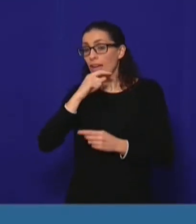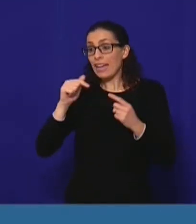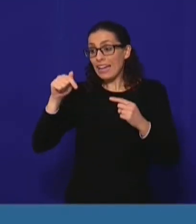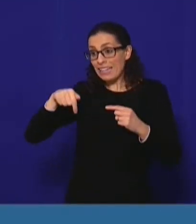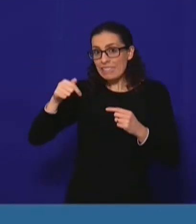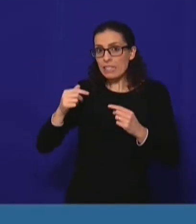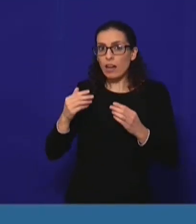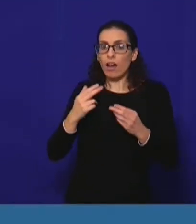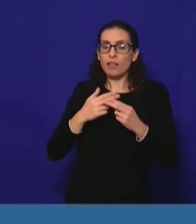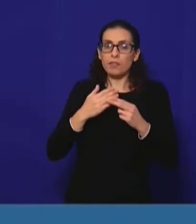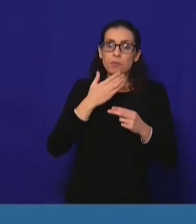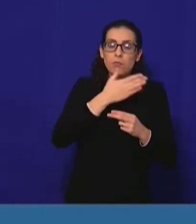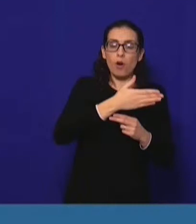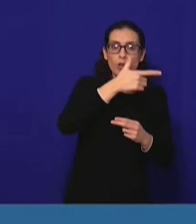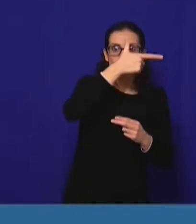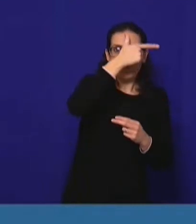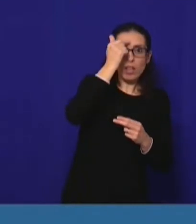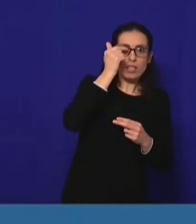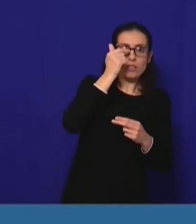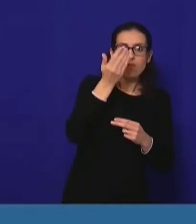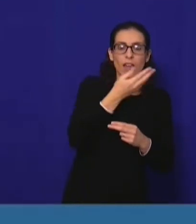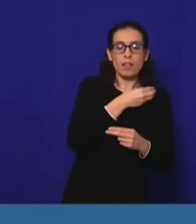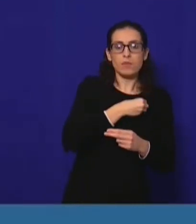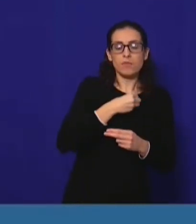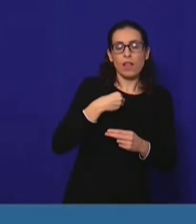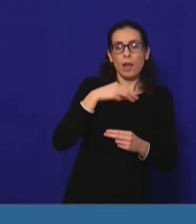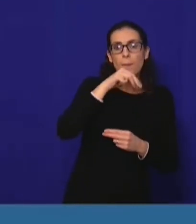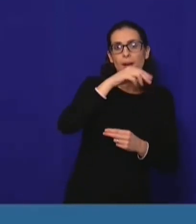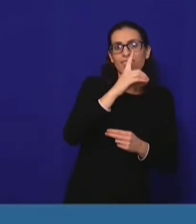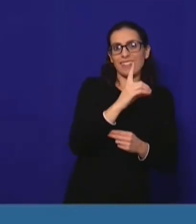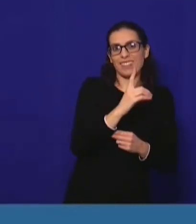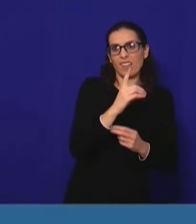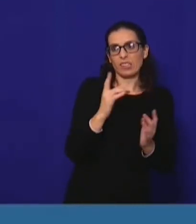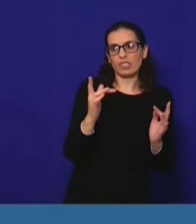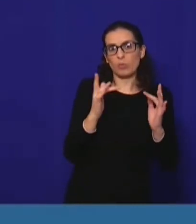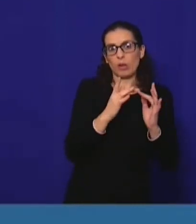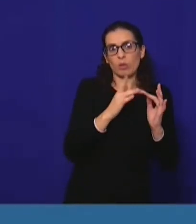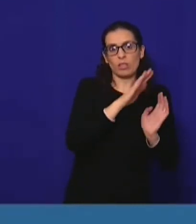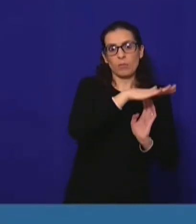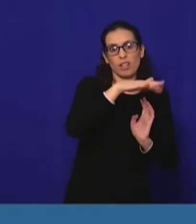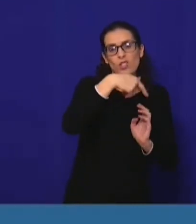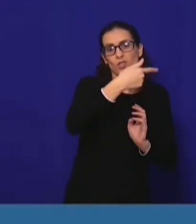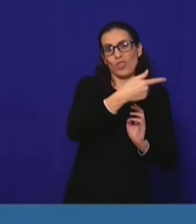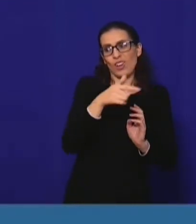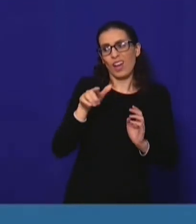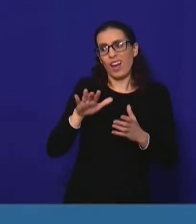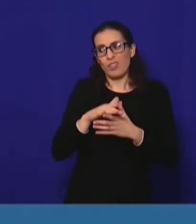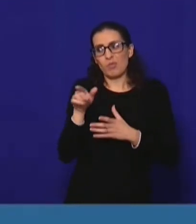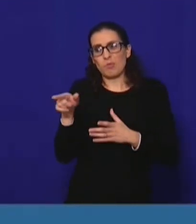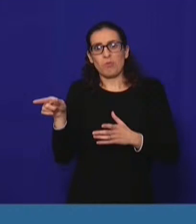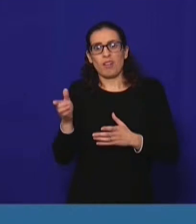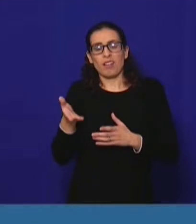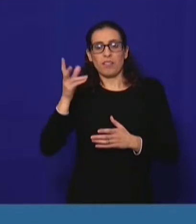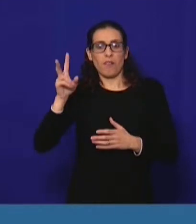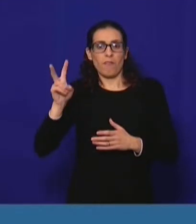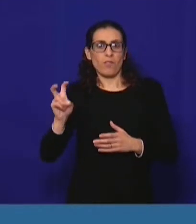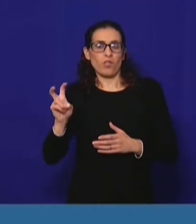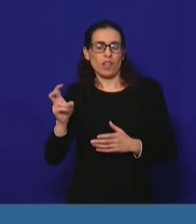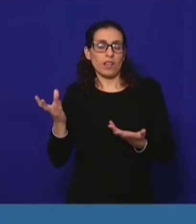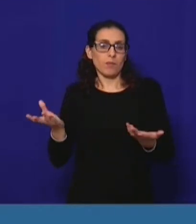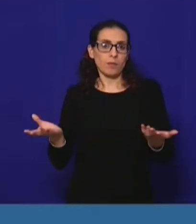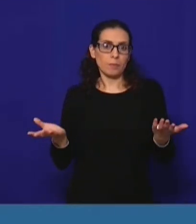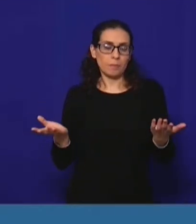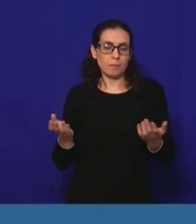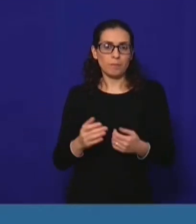dwar il-ġiri żejjed, kuntatt żejjed man nies, eċetera, meta jkunu għandhom bżonn oncology